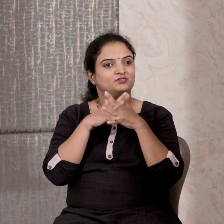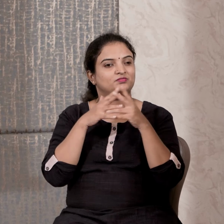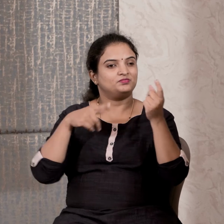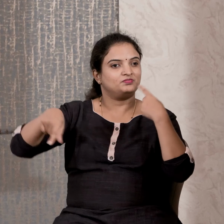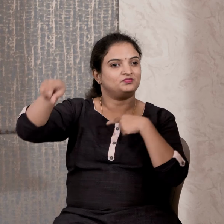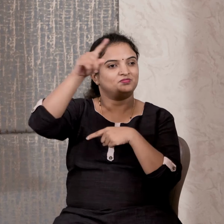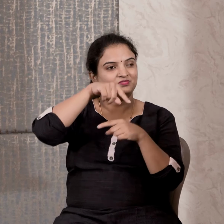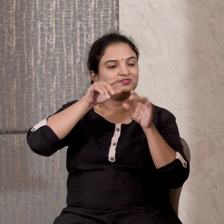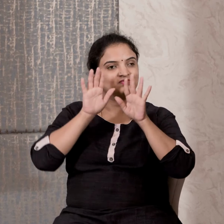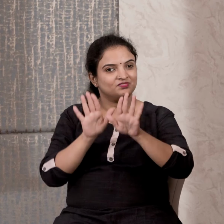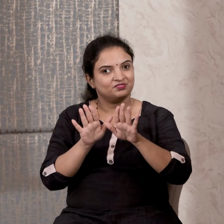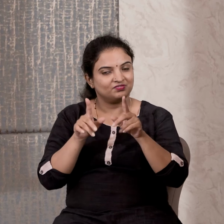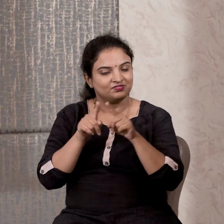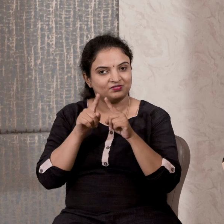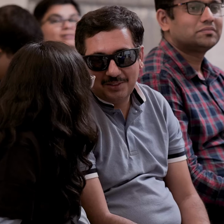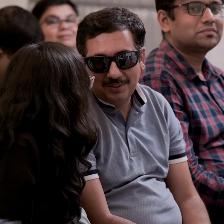you have to go and talk about this to 10 people and bring at least 3 people to the next event.